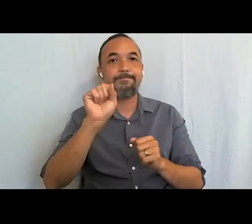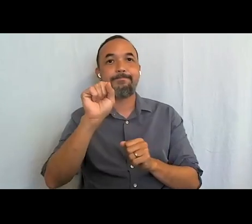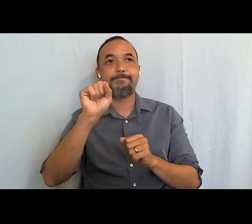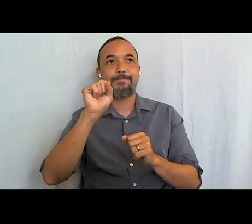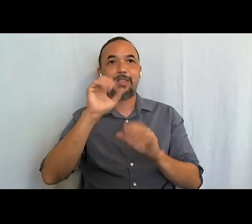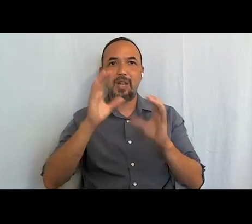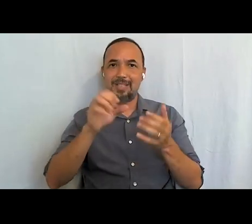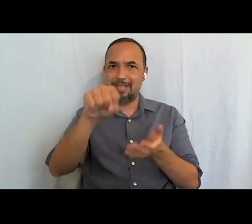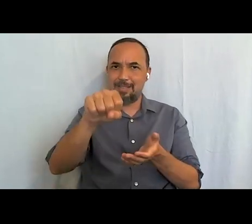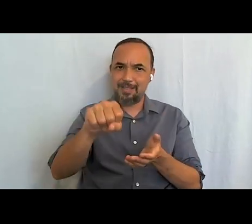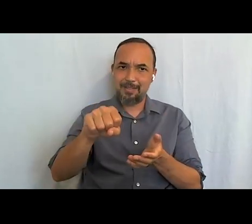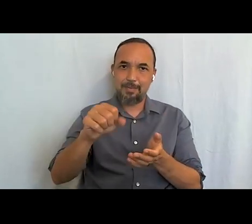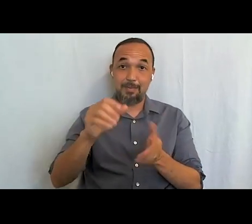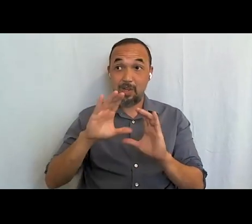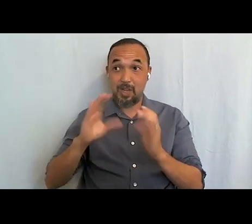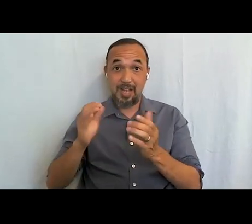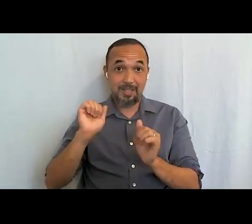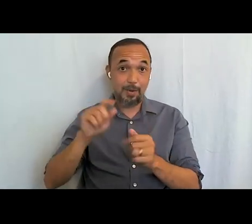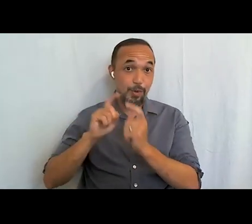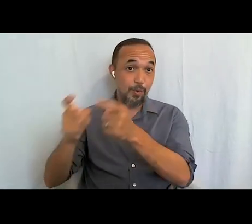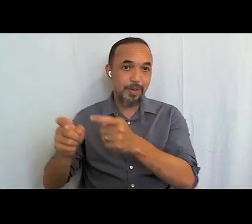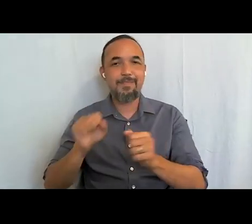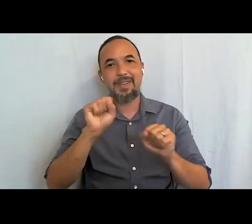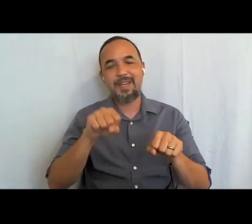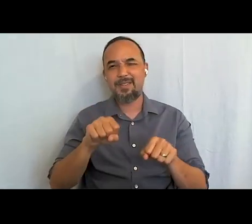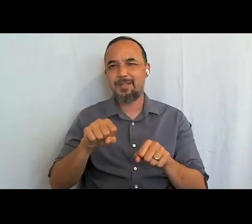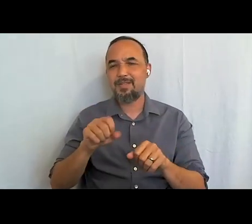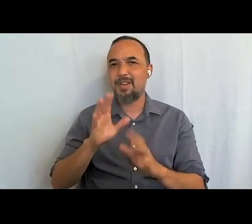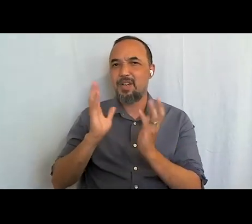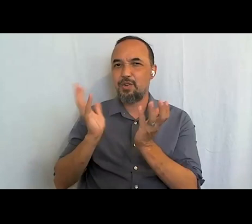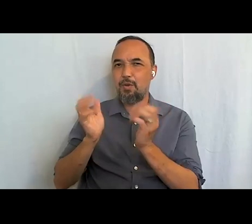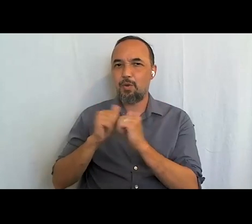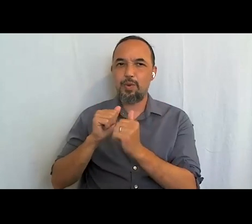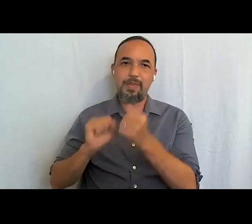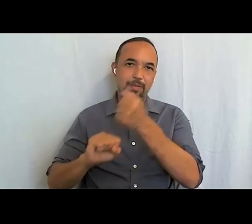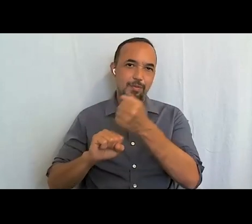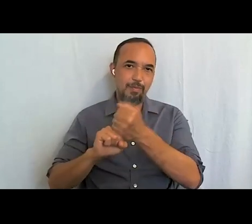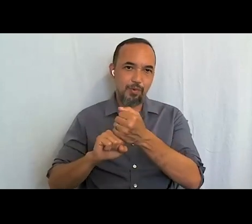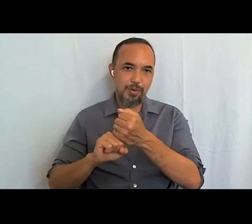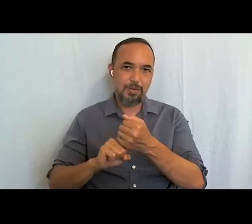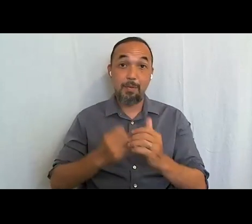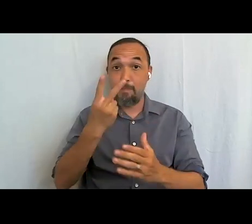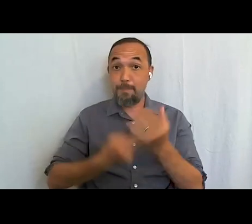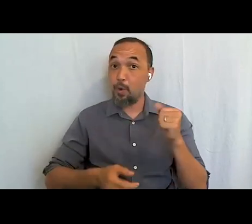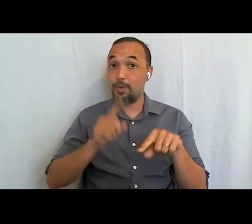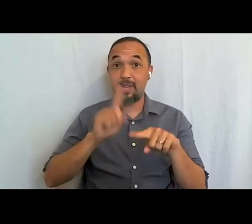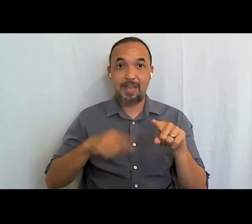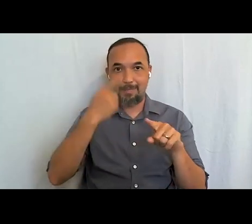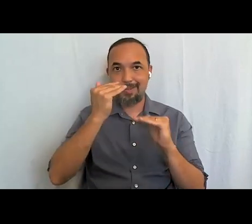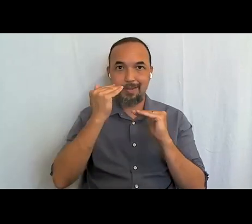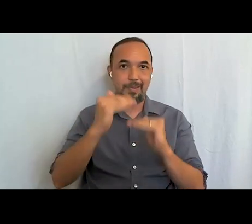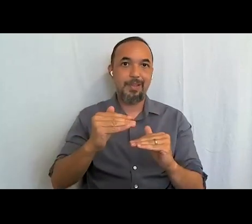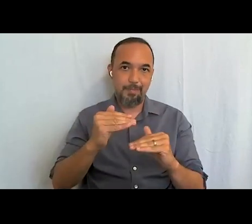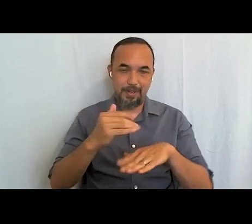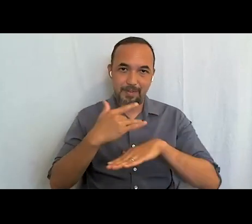So there have been some people who've transferred their class to others, but we can't have both of you go. There's just limited room and, you